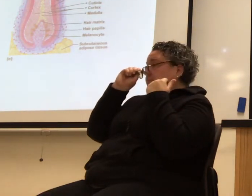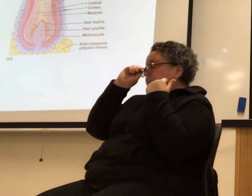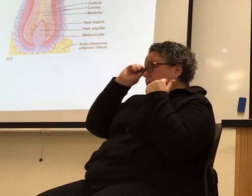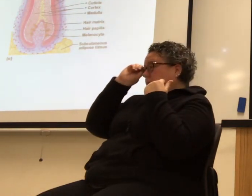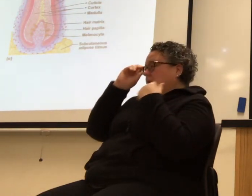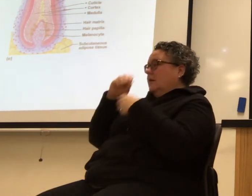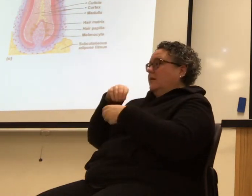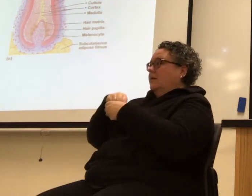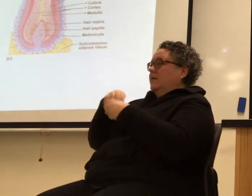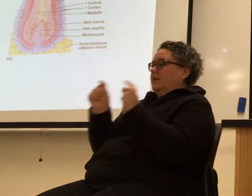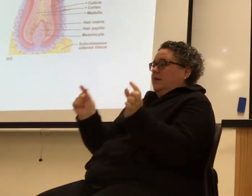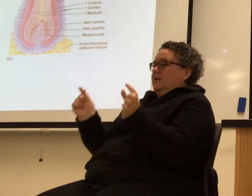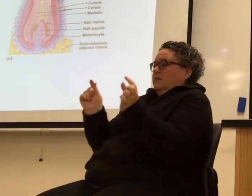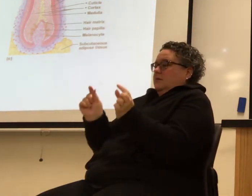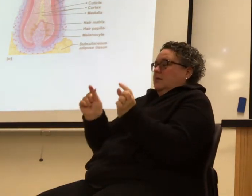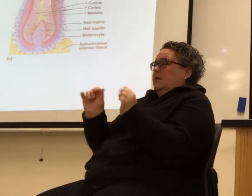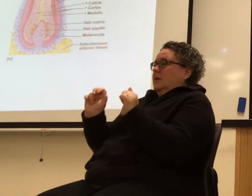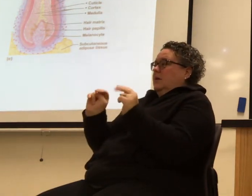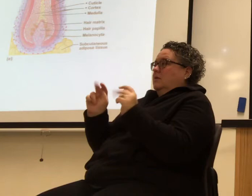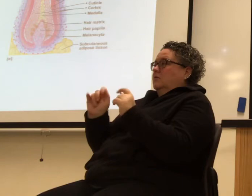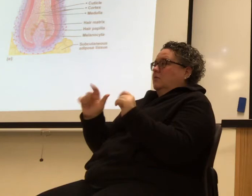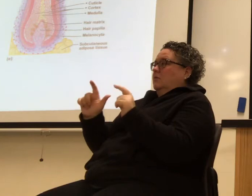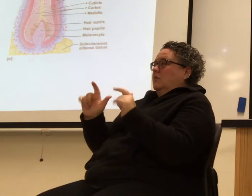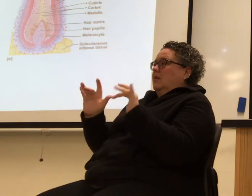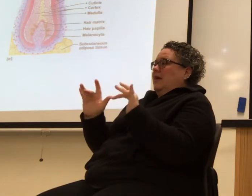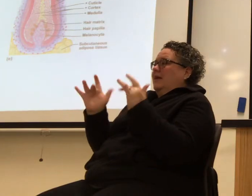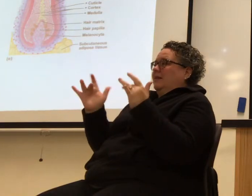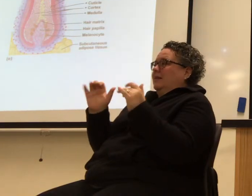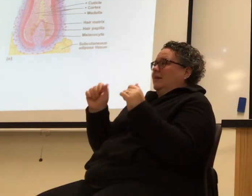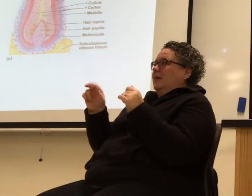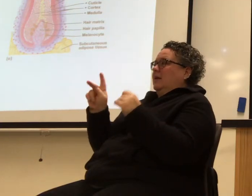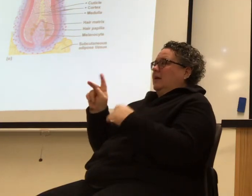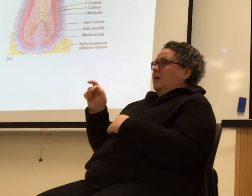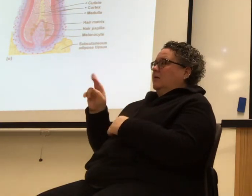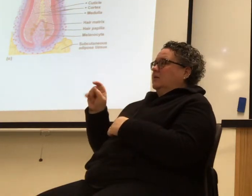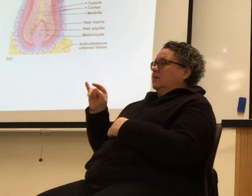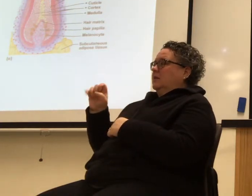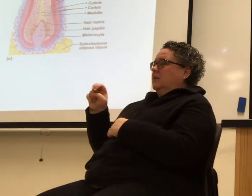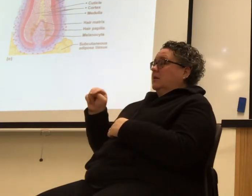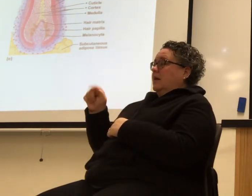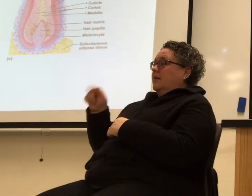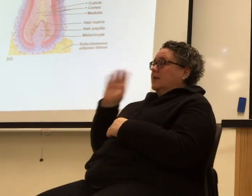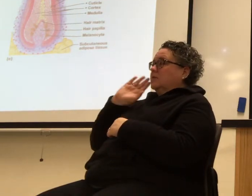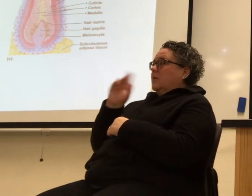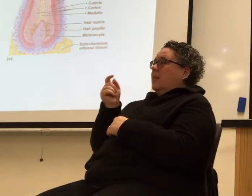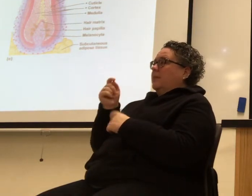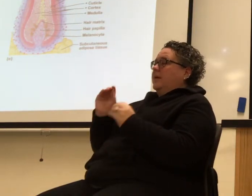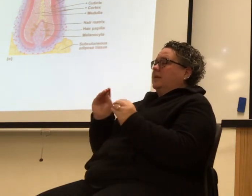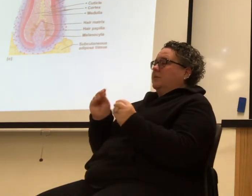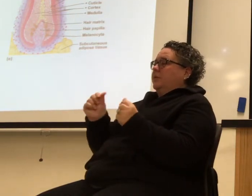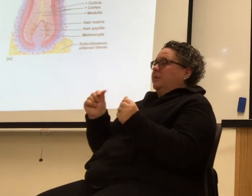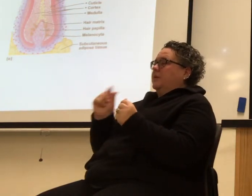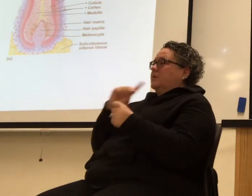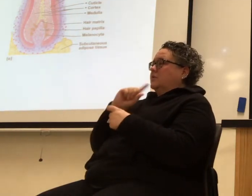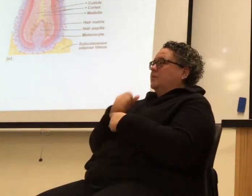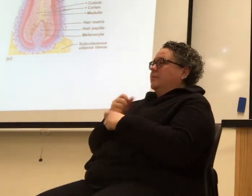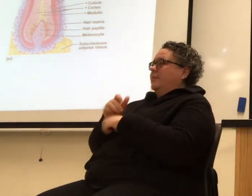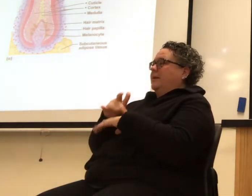is lightly keratinized, and this layer even disintegrates to make room for the sebum. Okay,